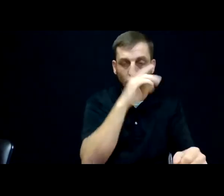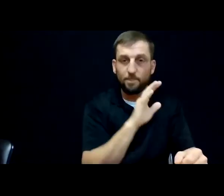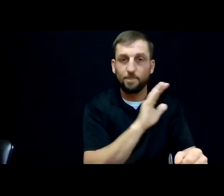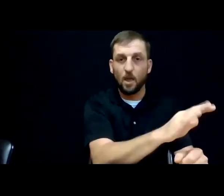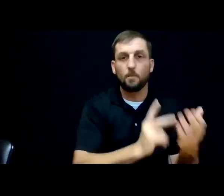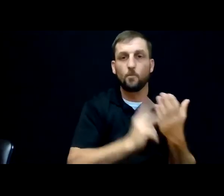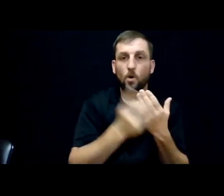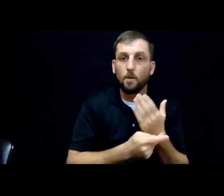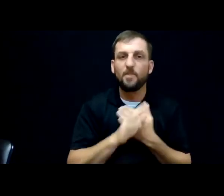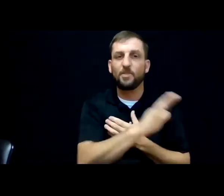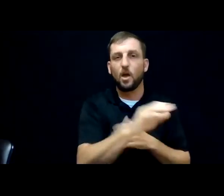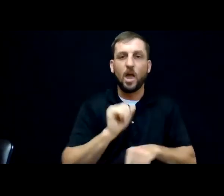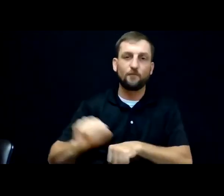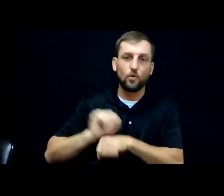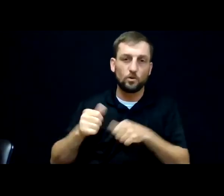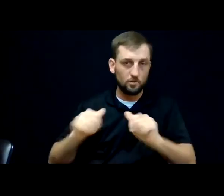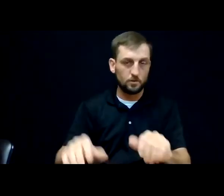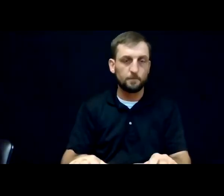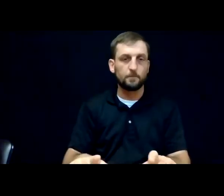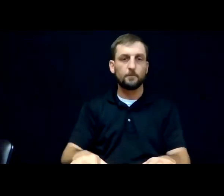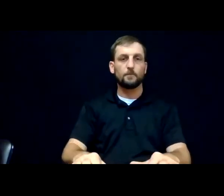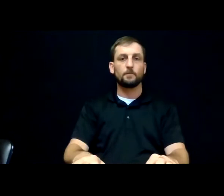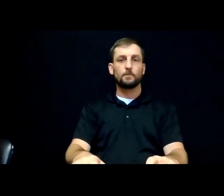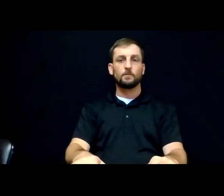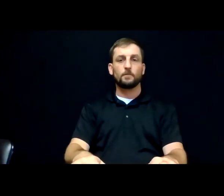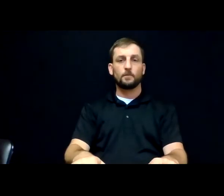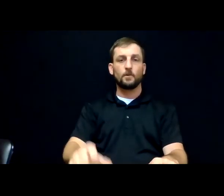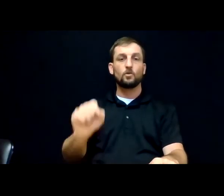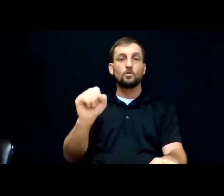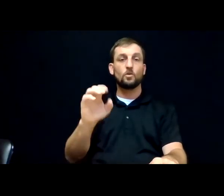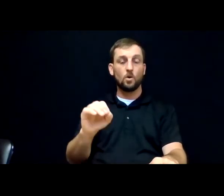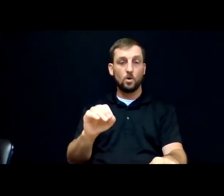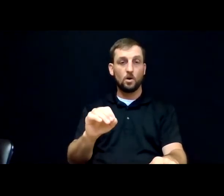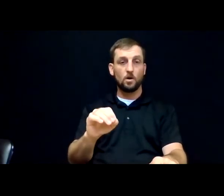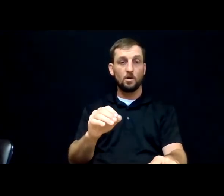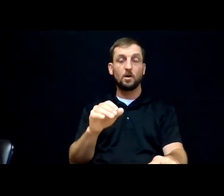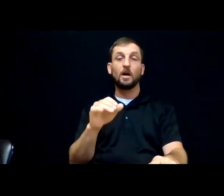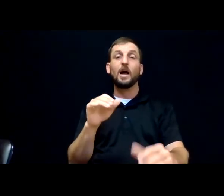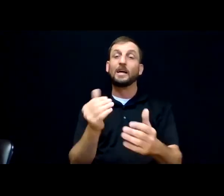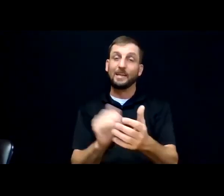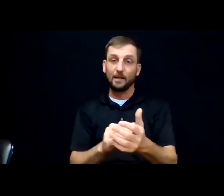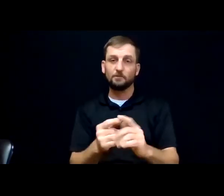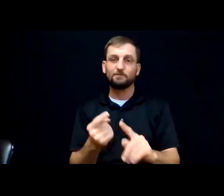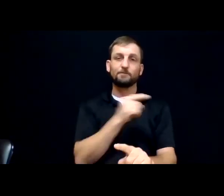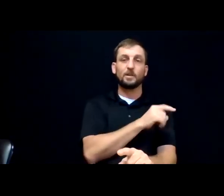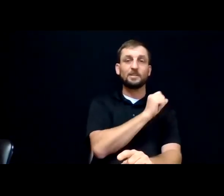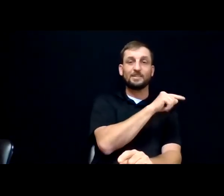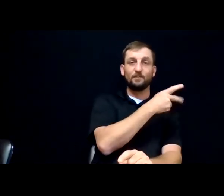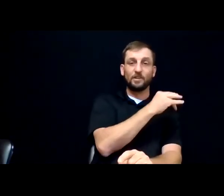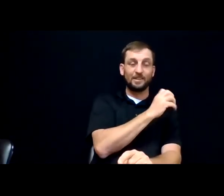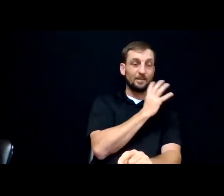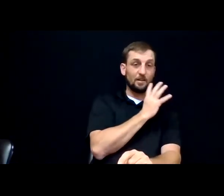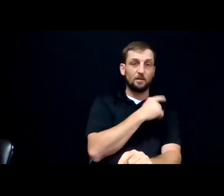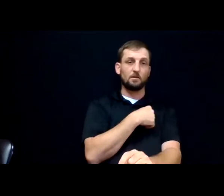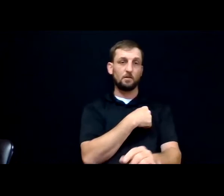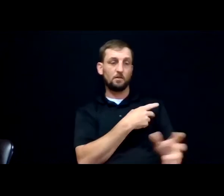programs and efforts. So, you know, following again off of what Stephanie was saying, many of our agencies due